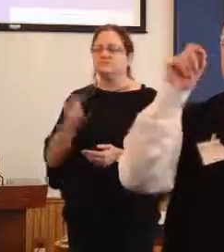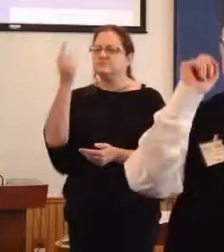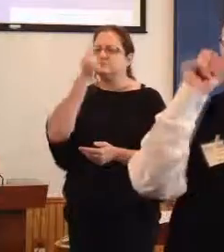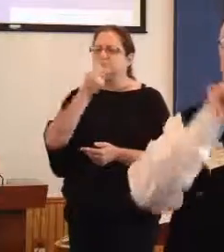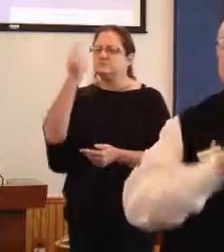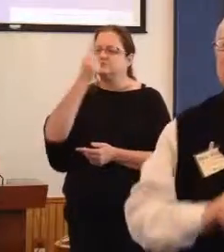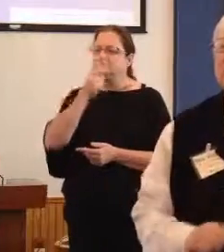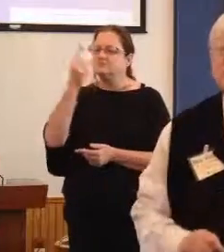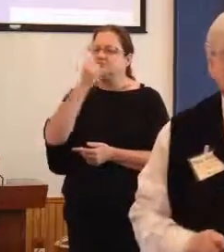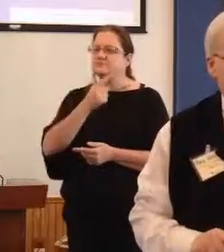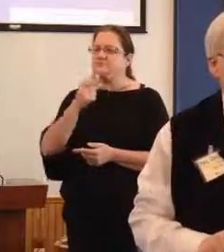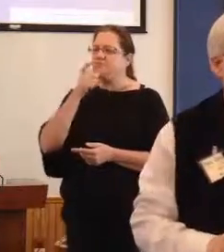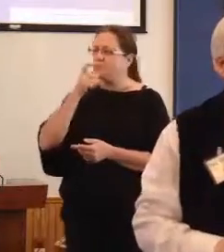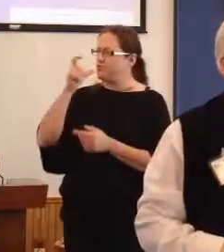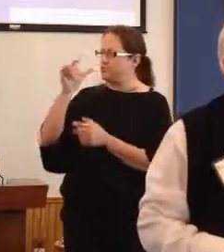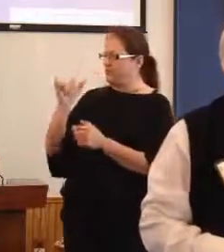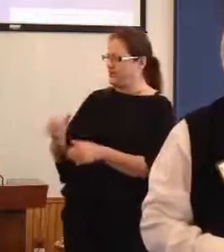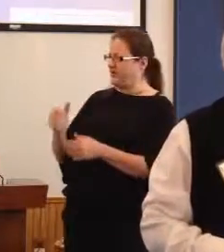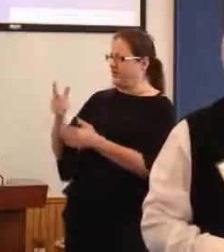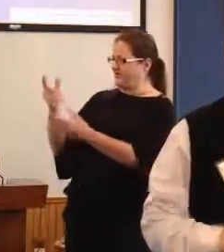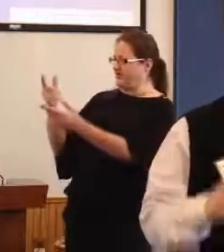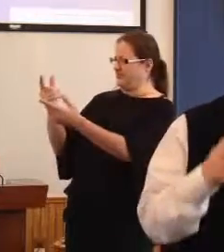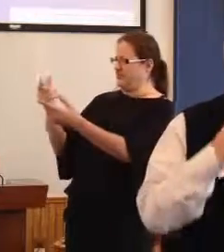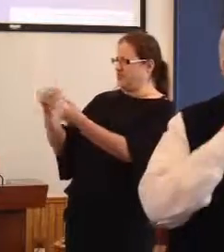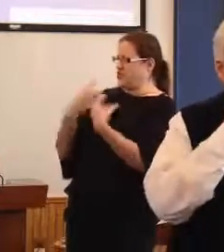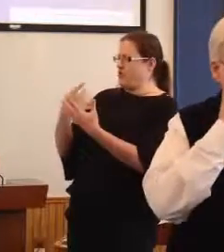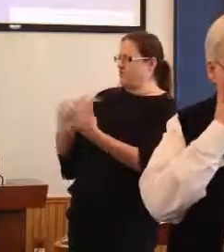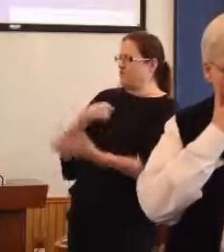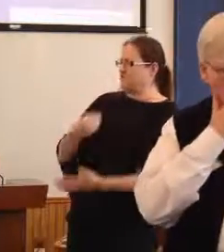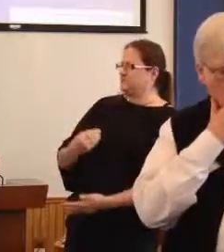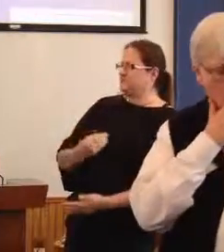about who that inspiration is.